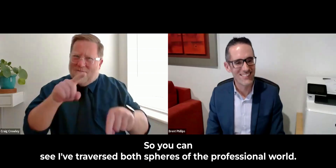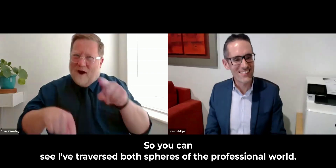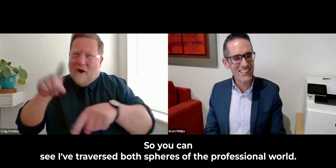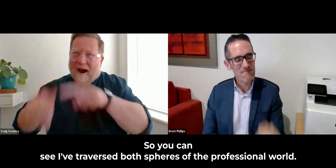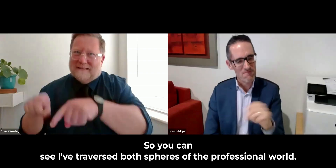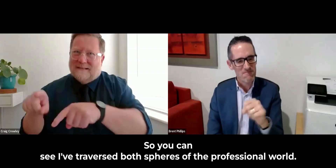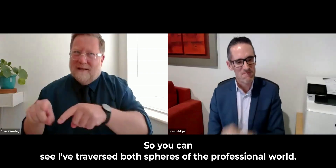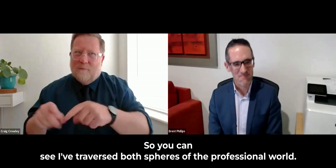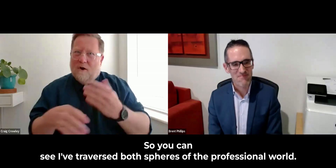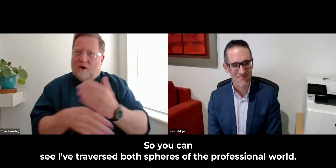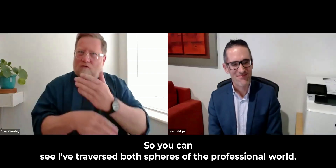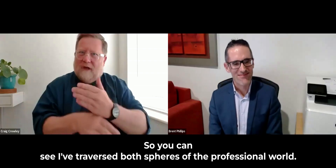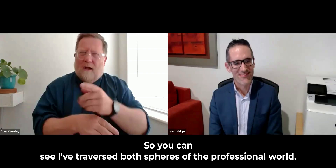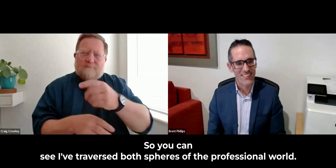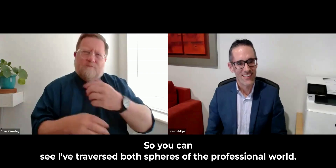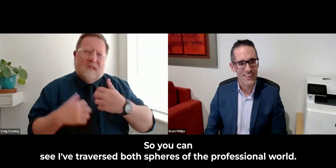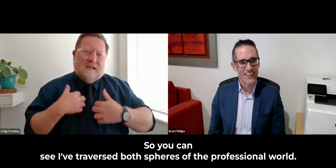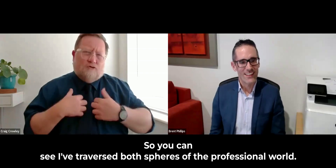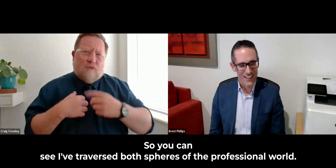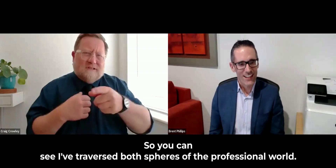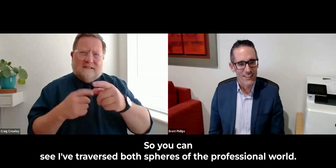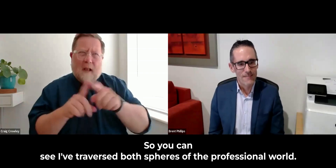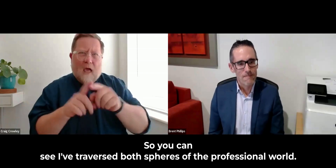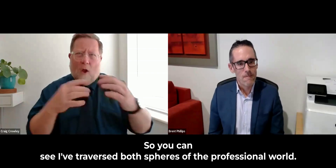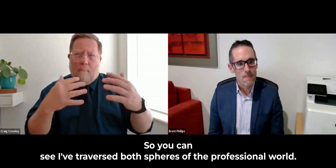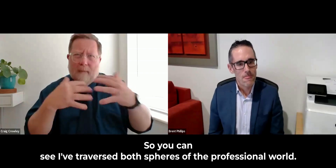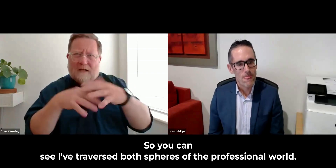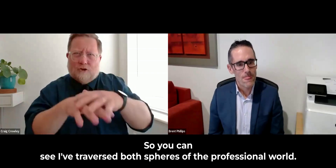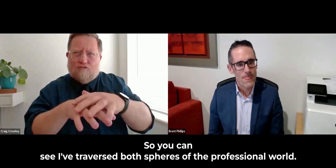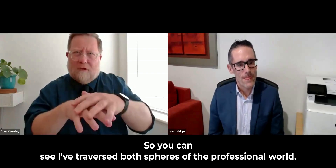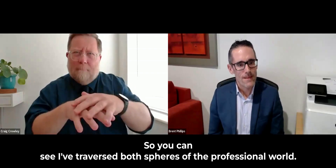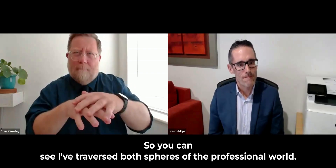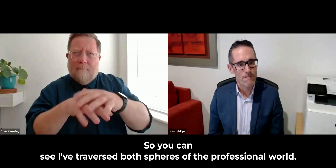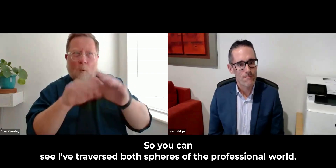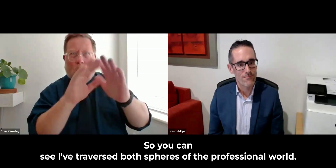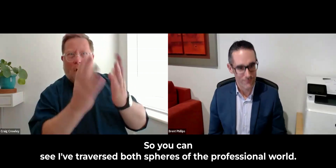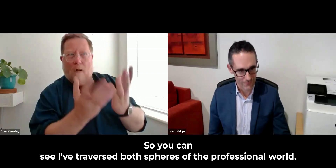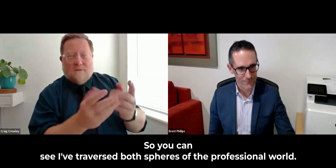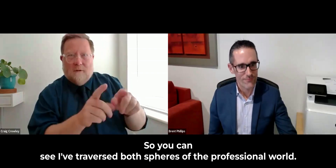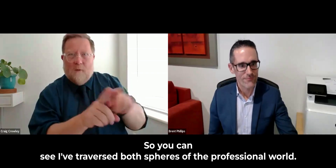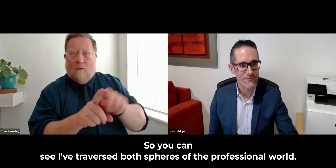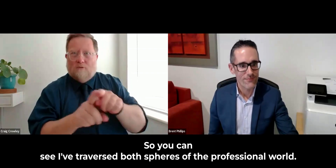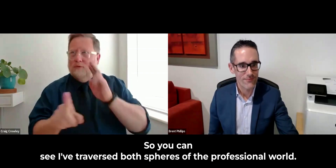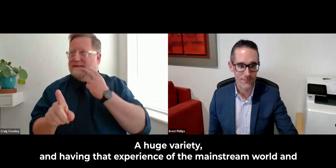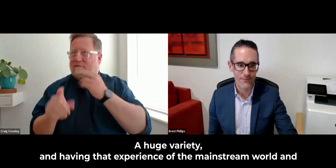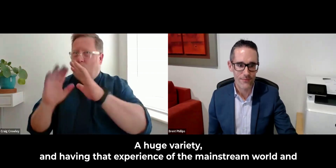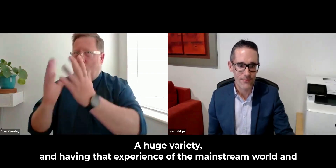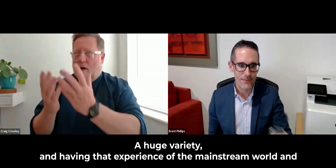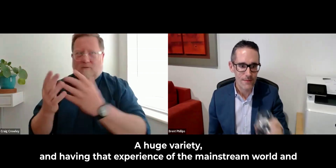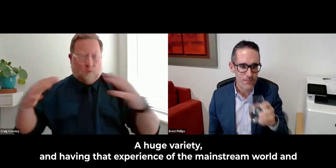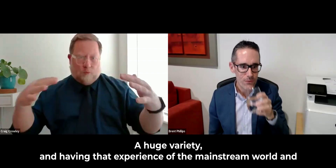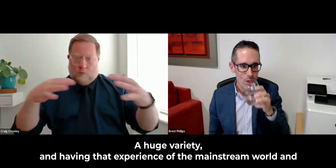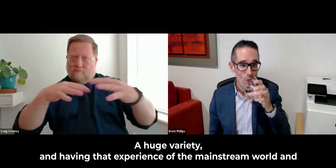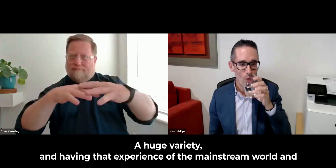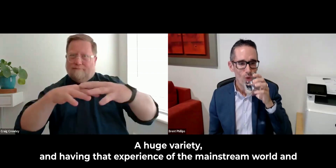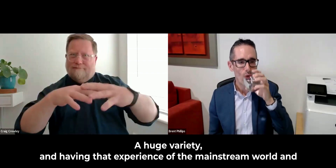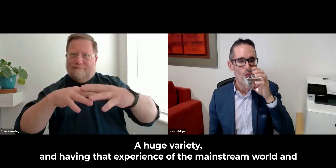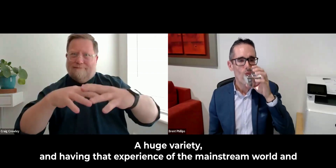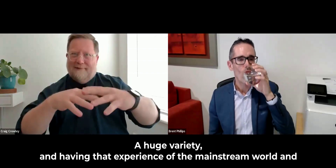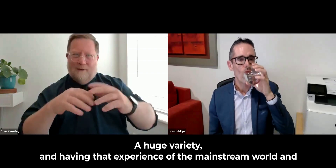see I've traversed both spheres of the professional world. Yeah, a huge variety, and having that experience